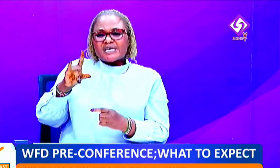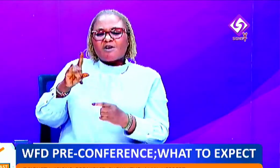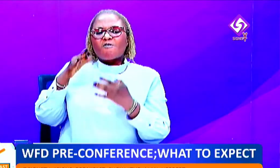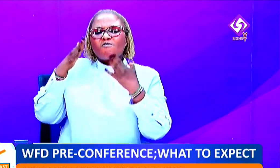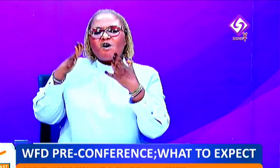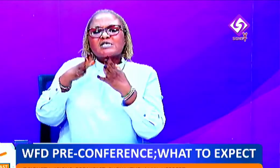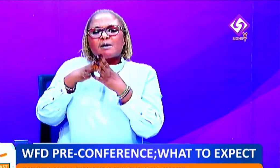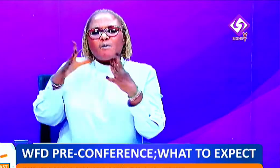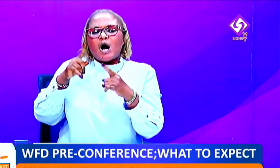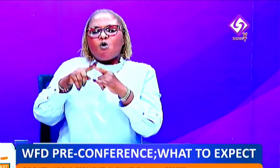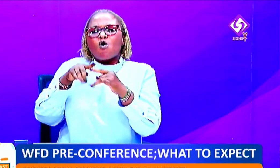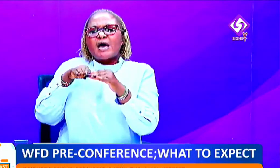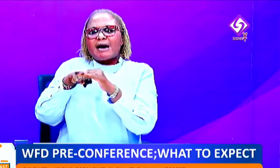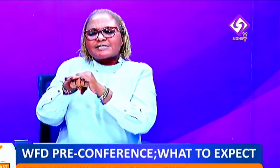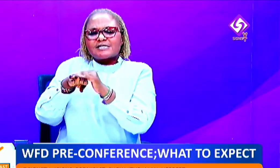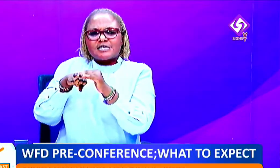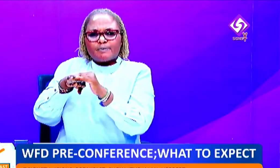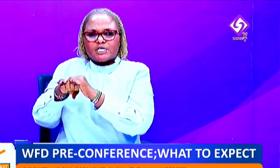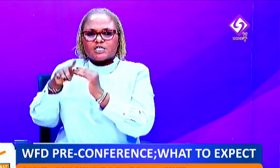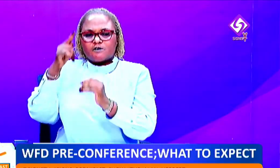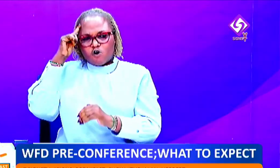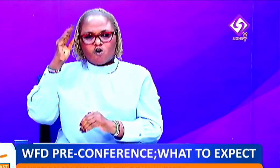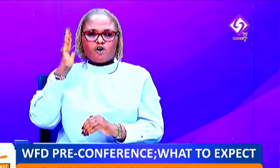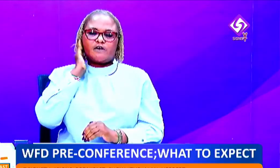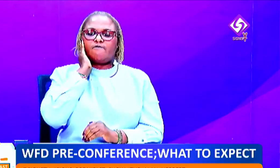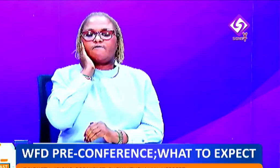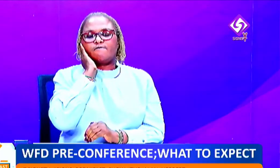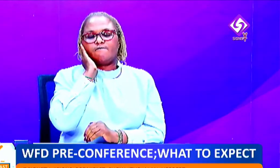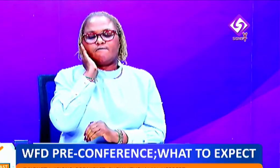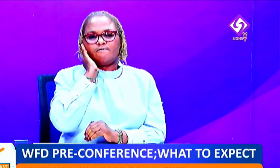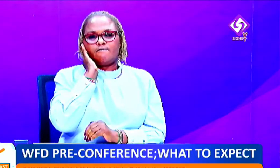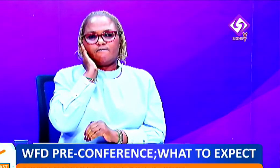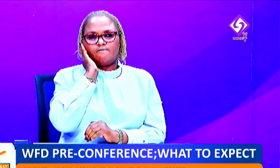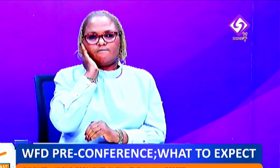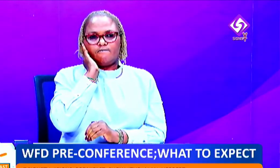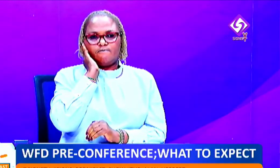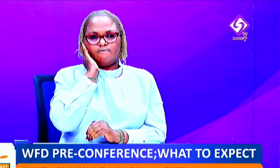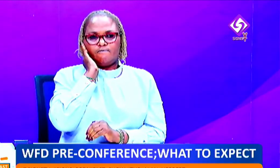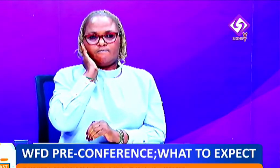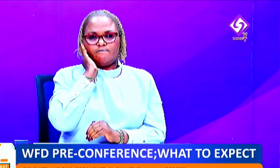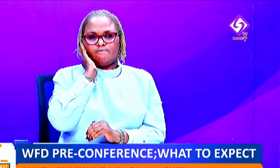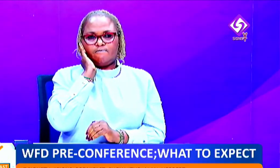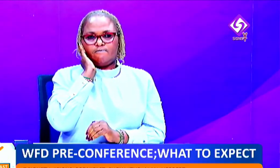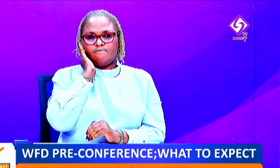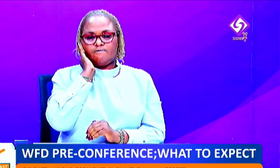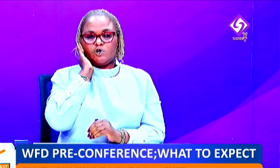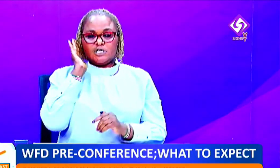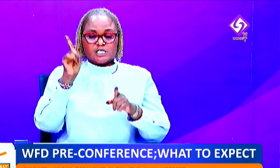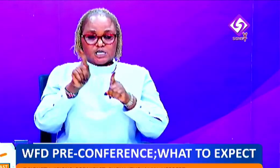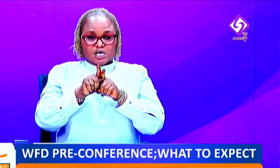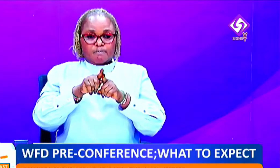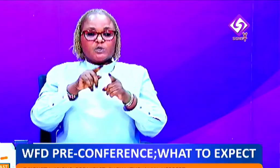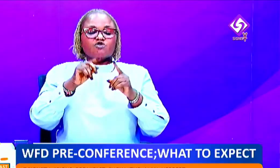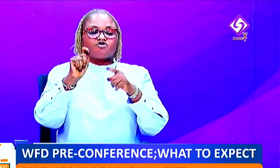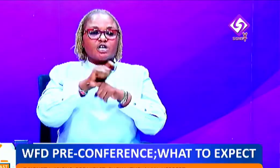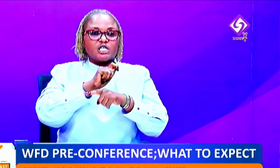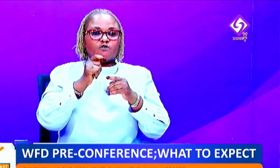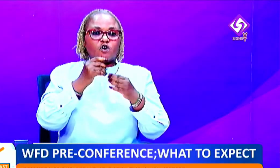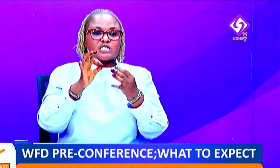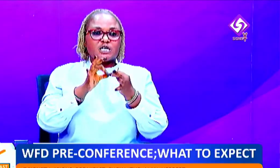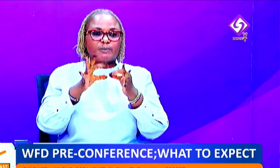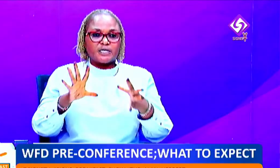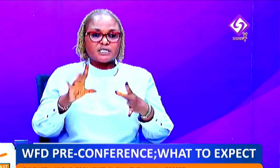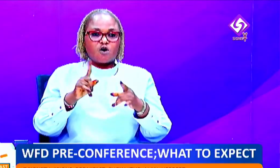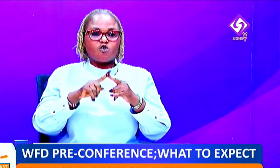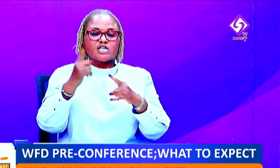need to plan myself to make sure that I have accessibility in that hospital. Yeah. Now the KSL bill that is in Parliament